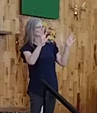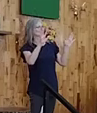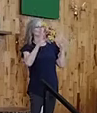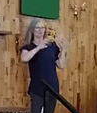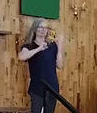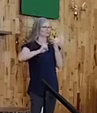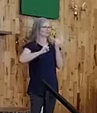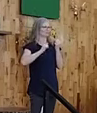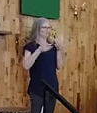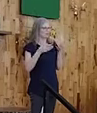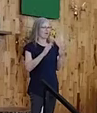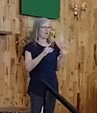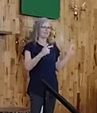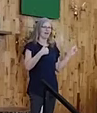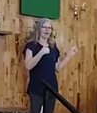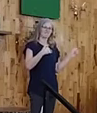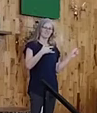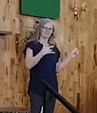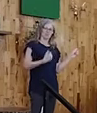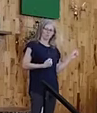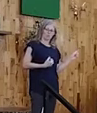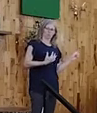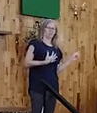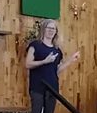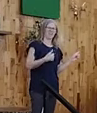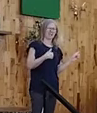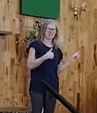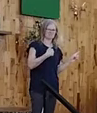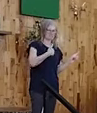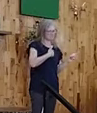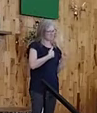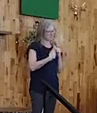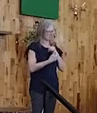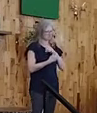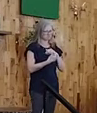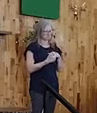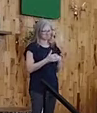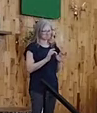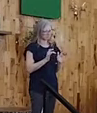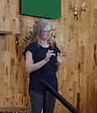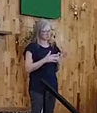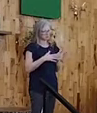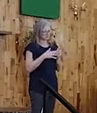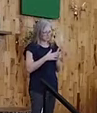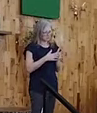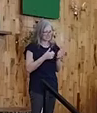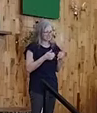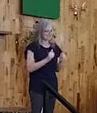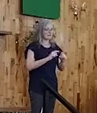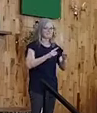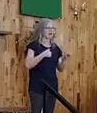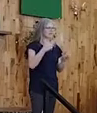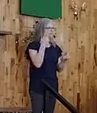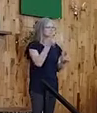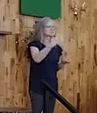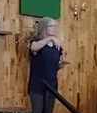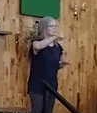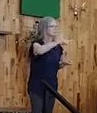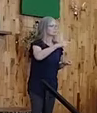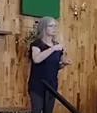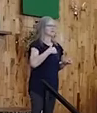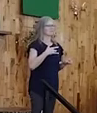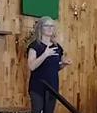that it renews my poor attempts at doing the same thing. This is what we must do. We must care